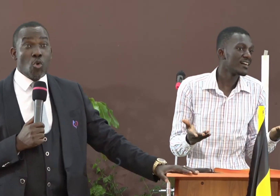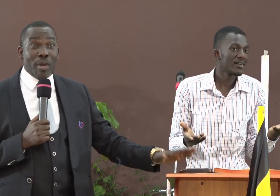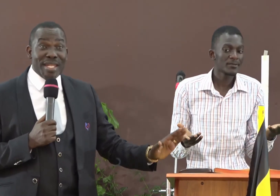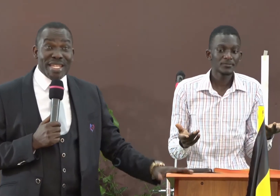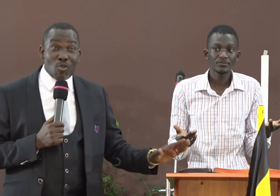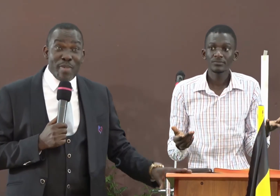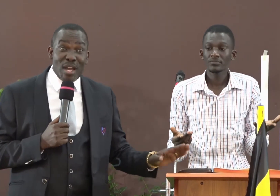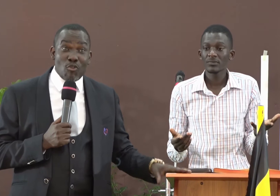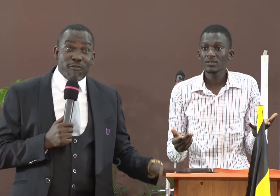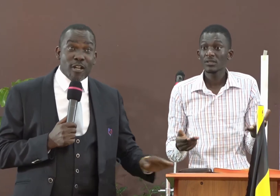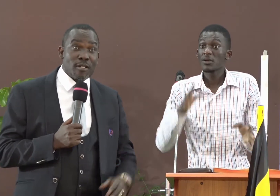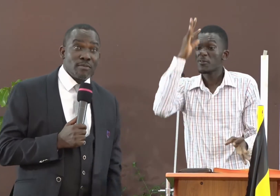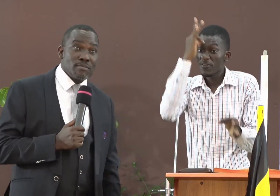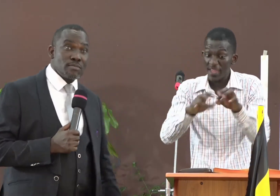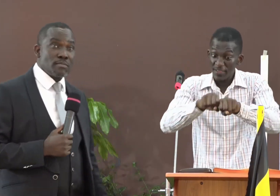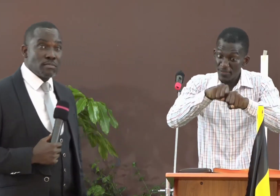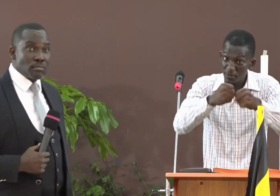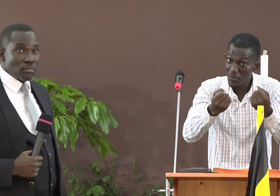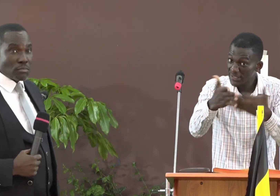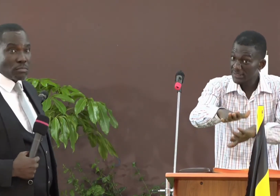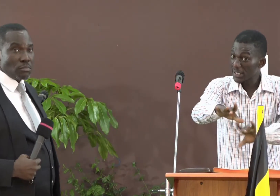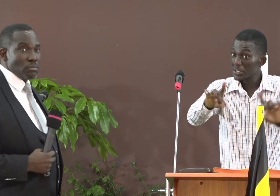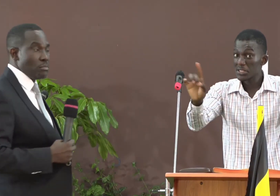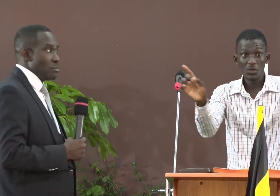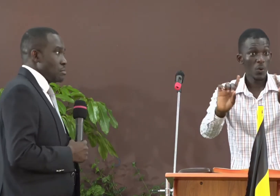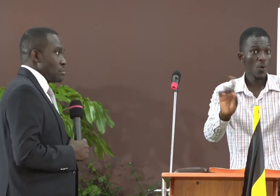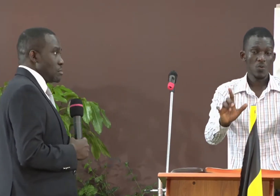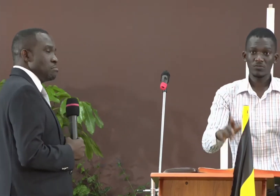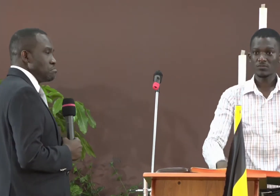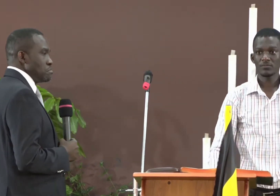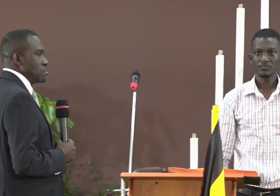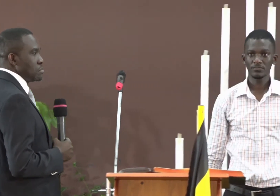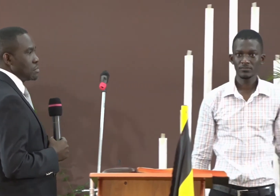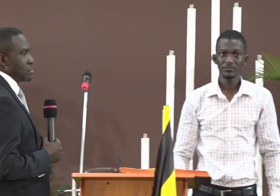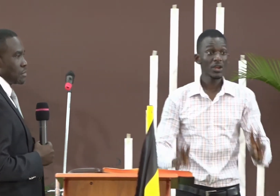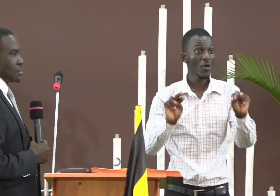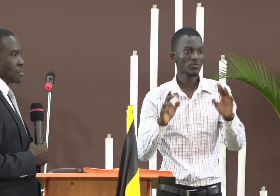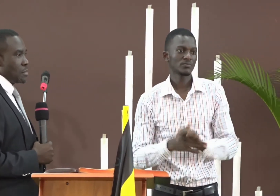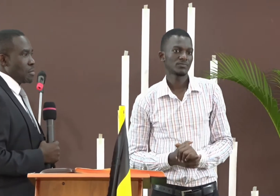come? Okukiriza tekumenya okufa. Faith does not take away death.